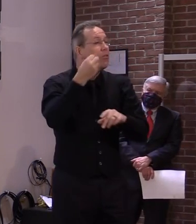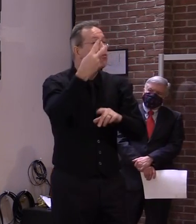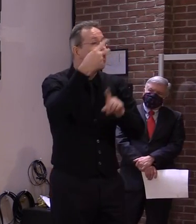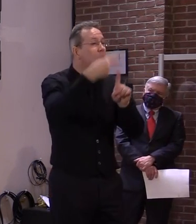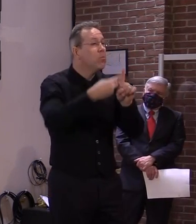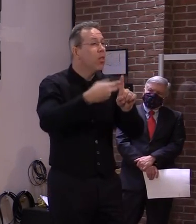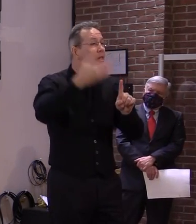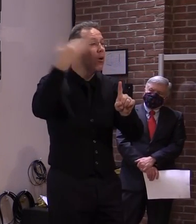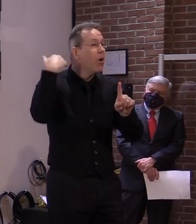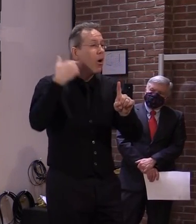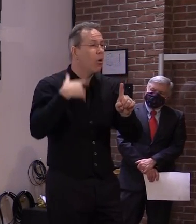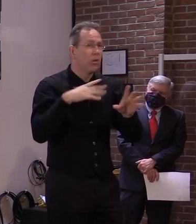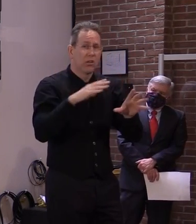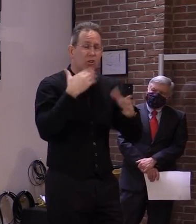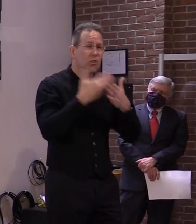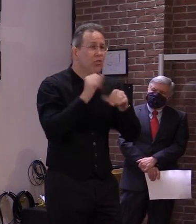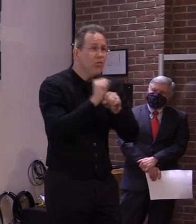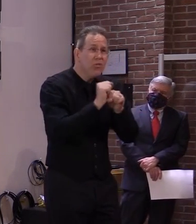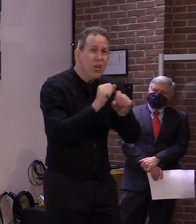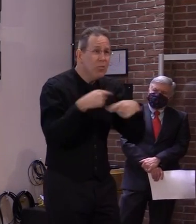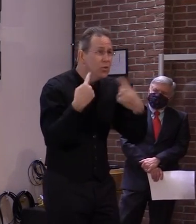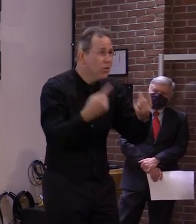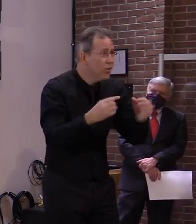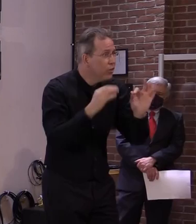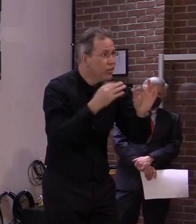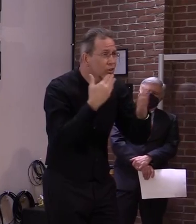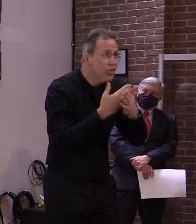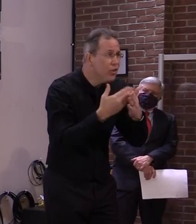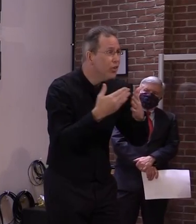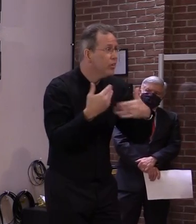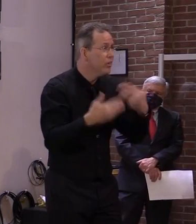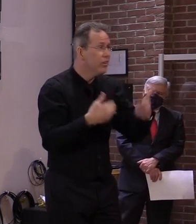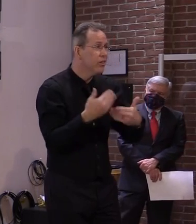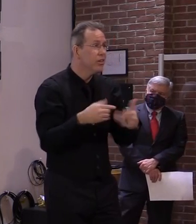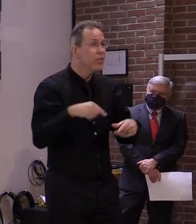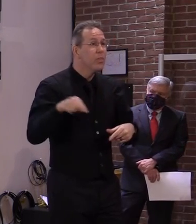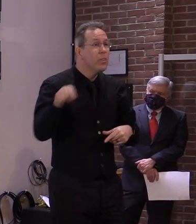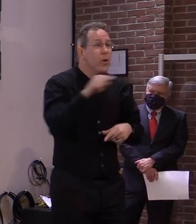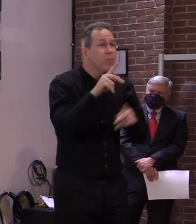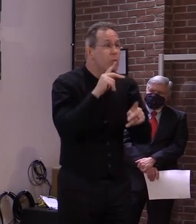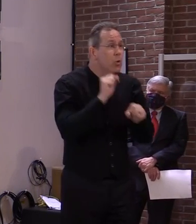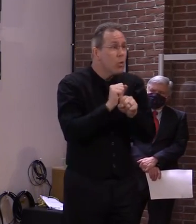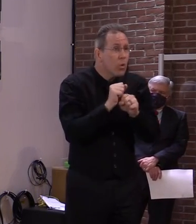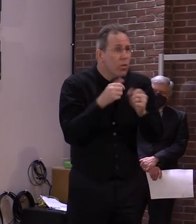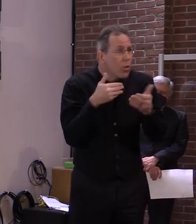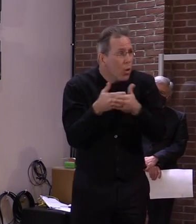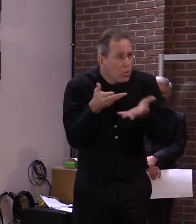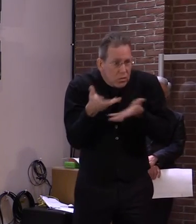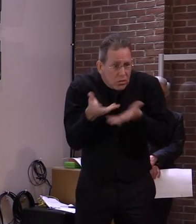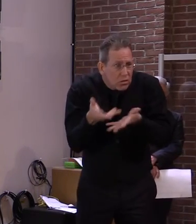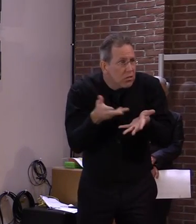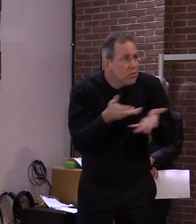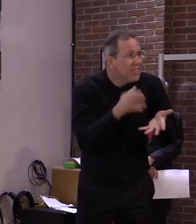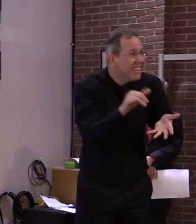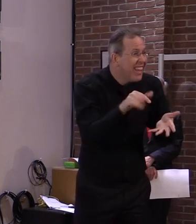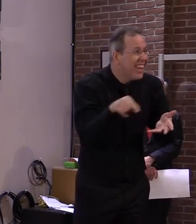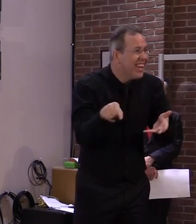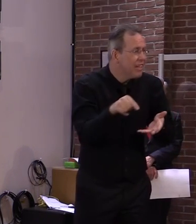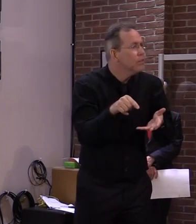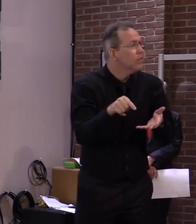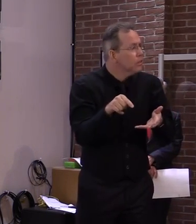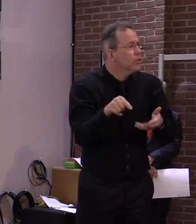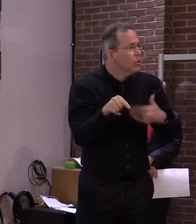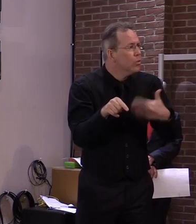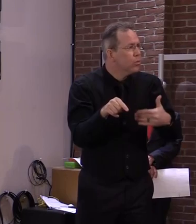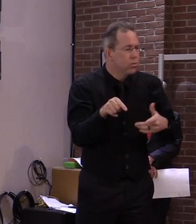ourselves a little bit longer in those different sectors for the next 2 or 3 months as we catch up and are able to increase